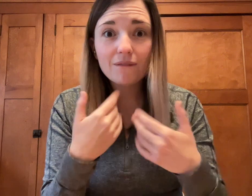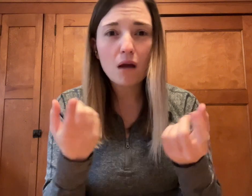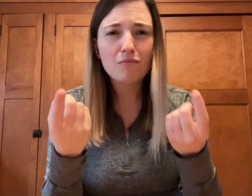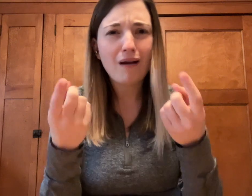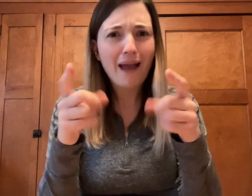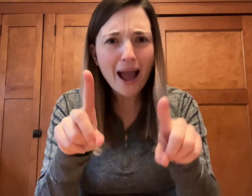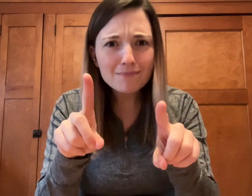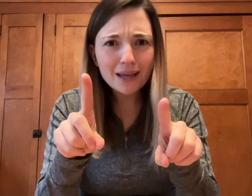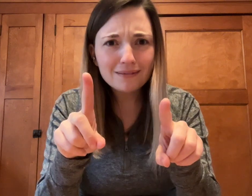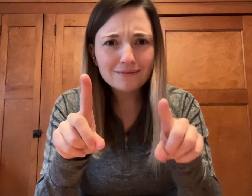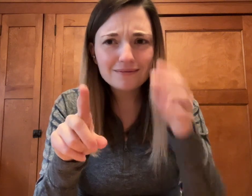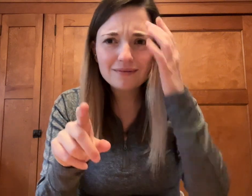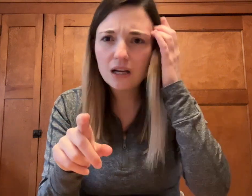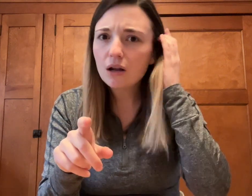isn't brittle or hard, what could we do?